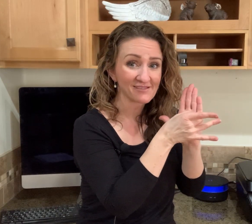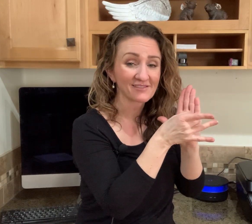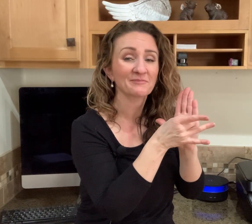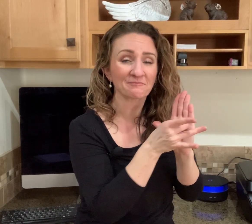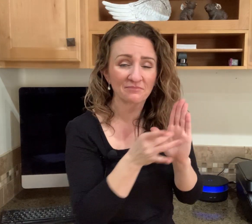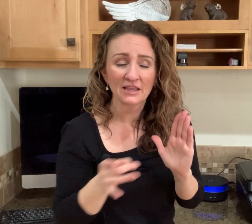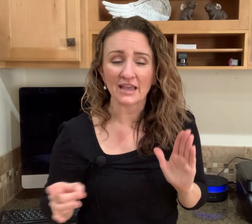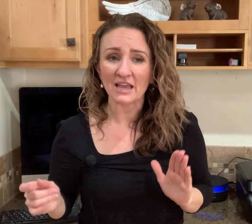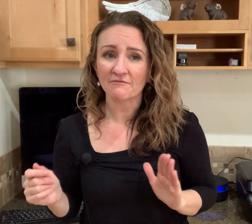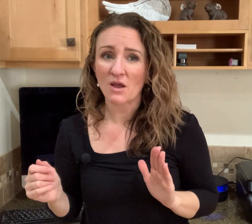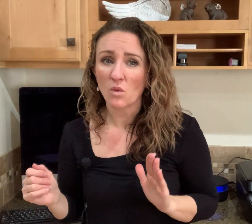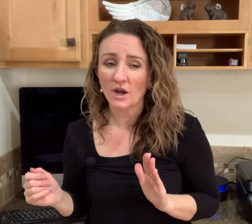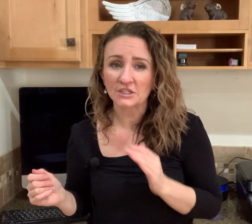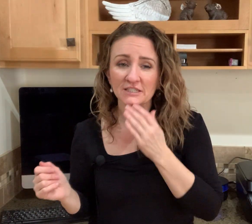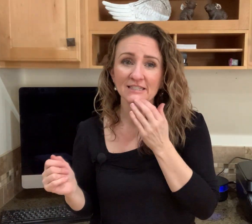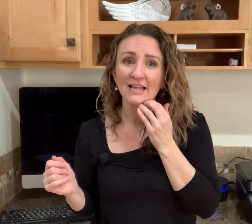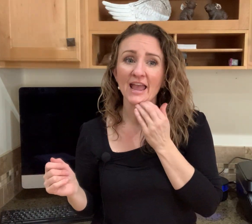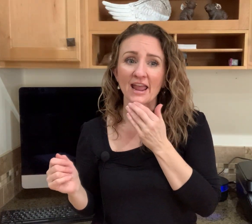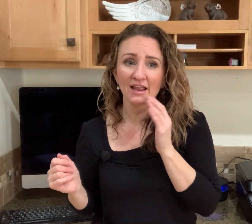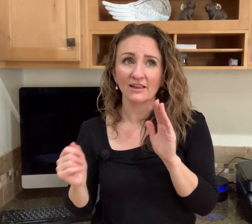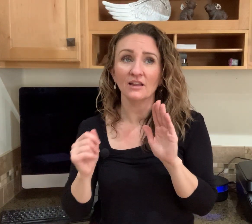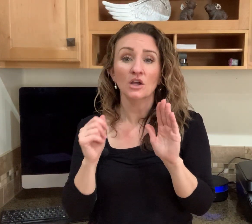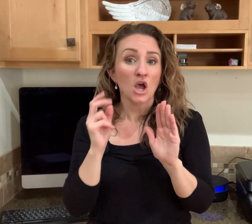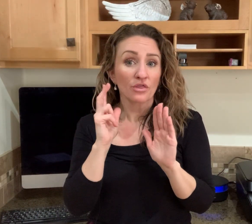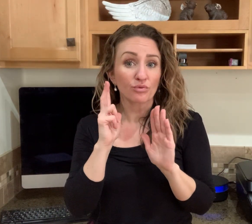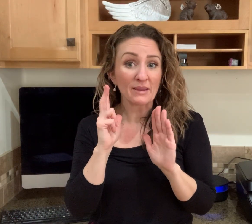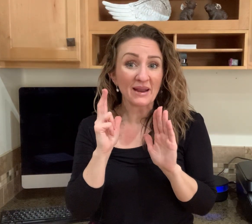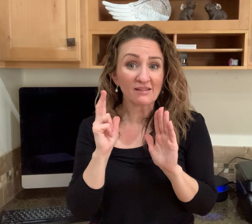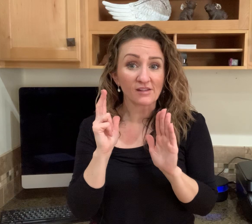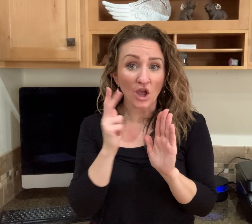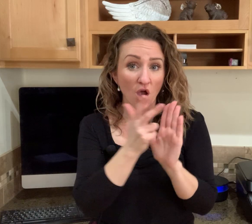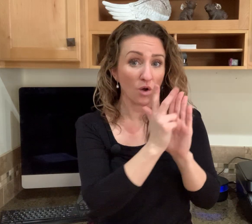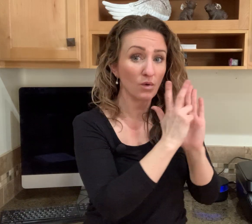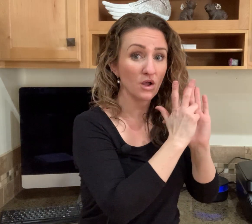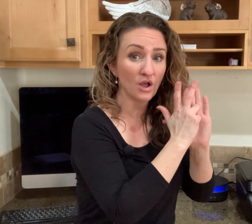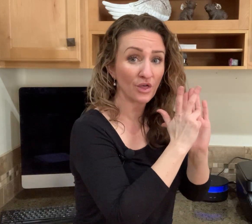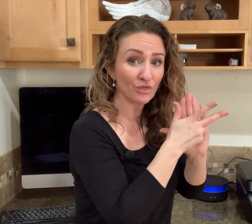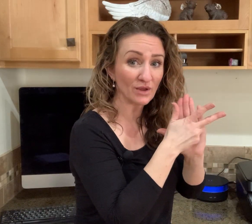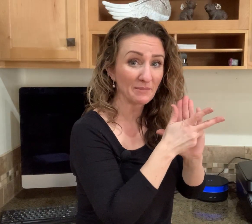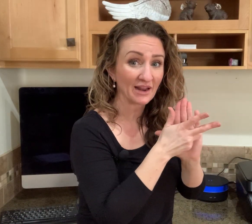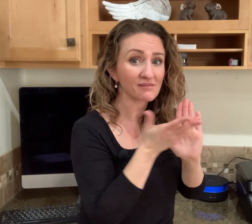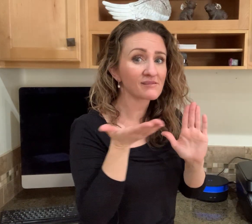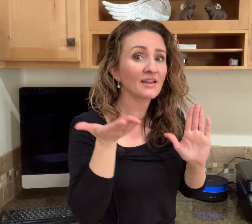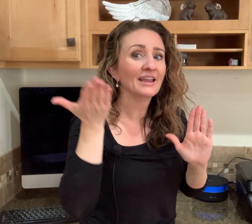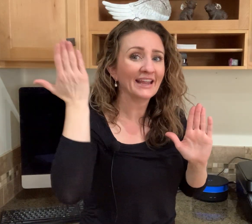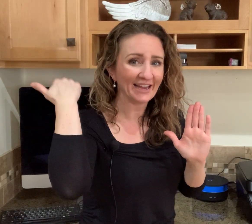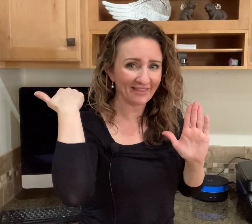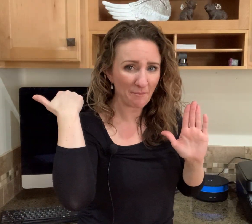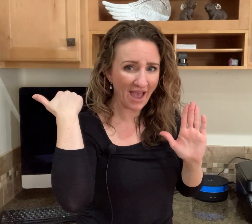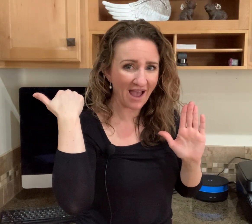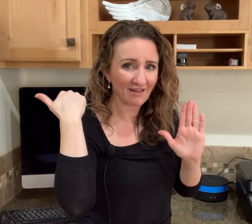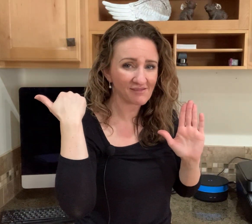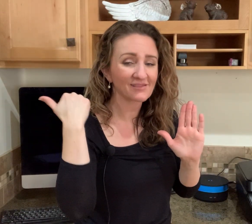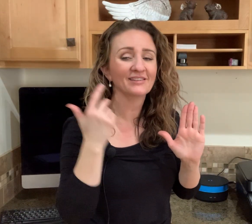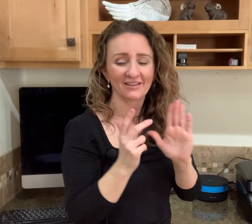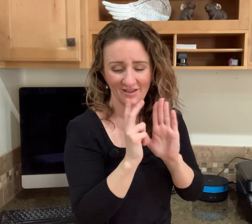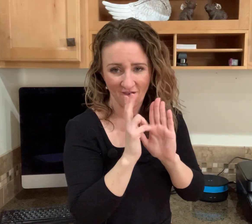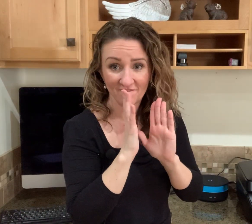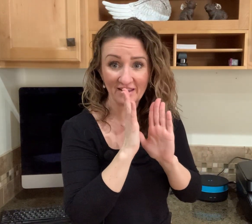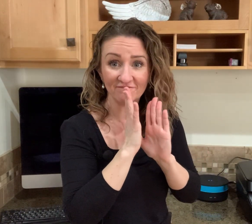minutes. If I wanted to say 3 minutes ago, 3 minutes in the past.